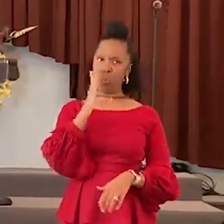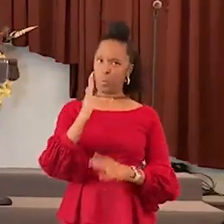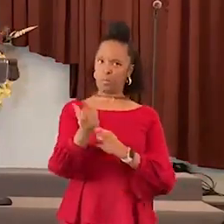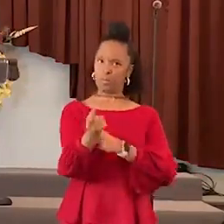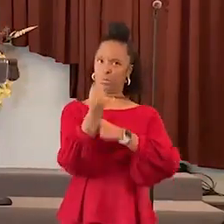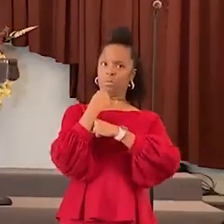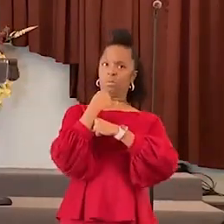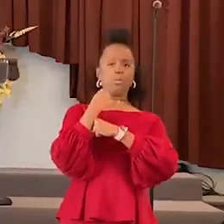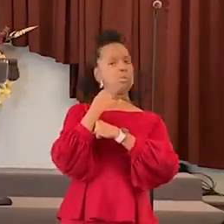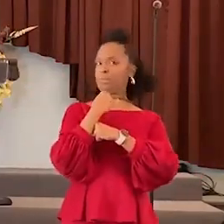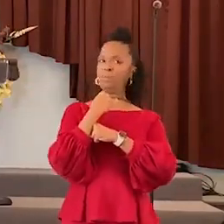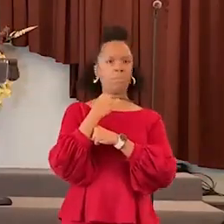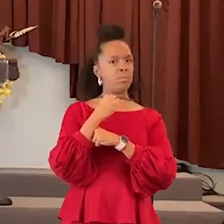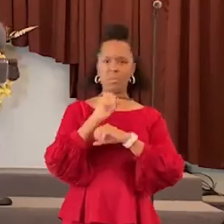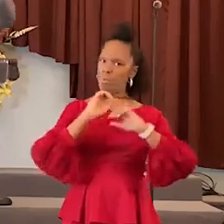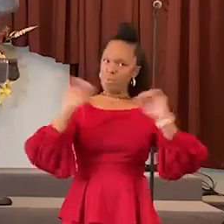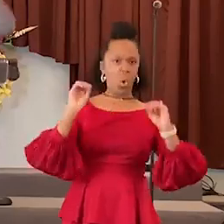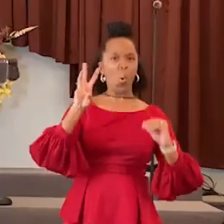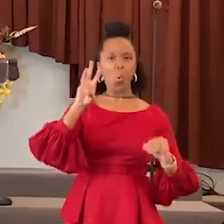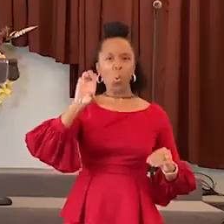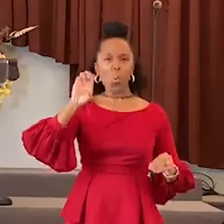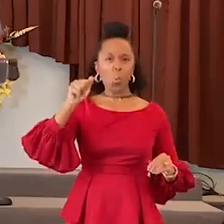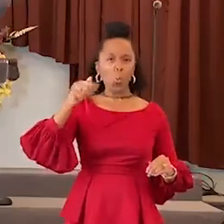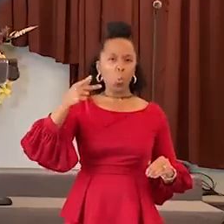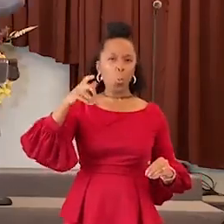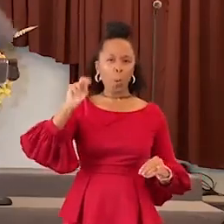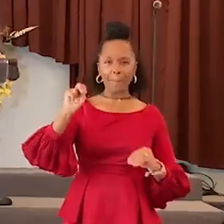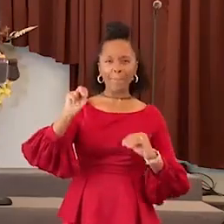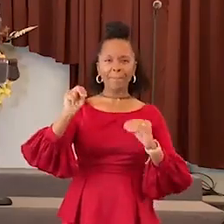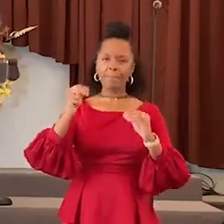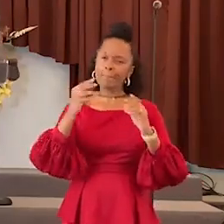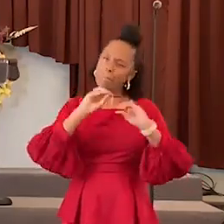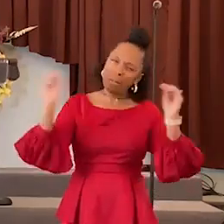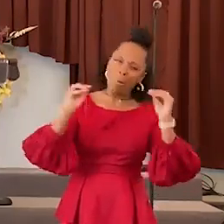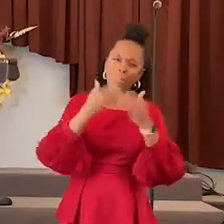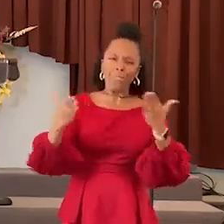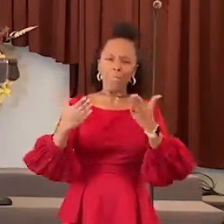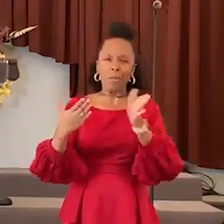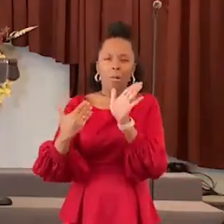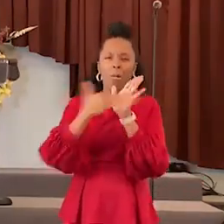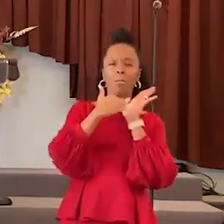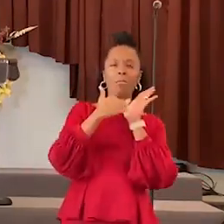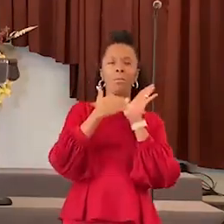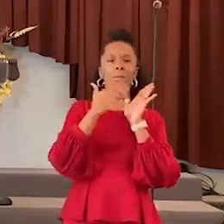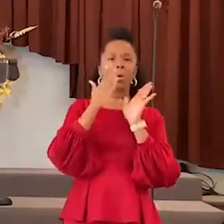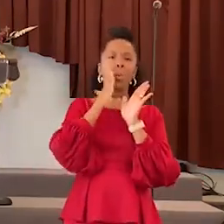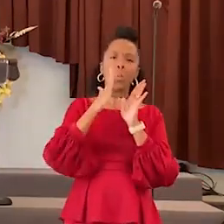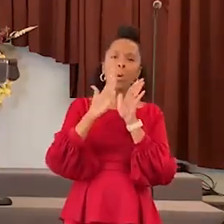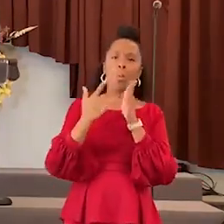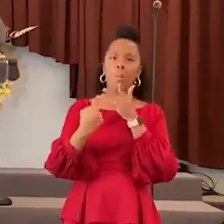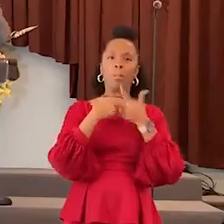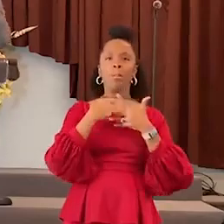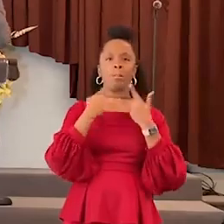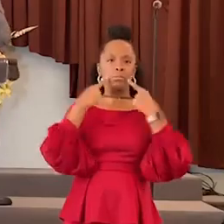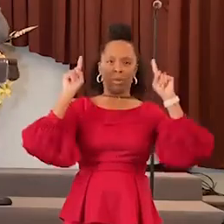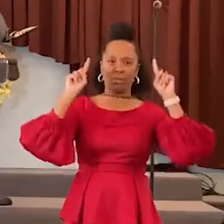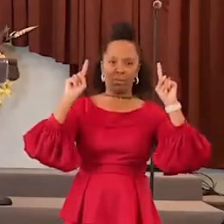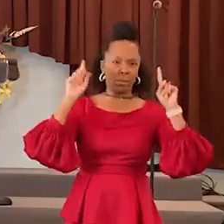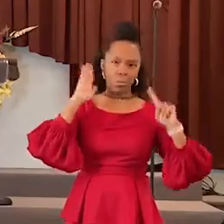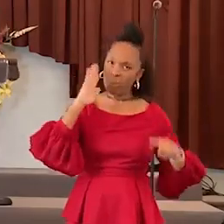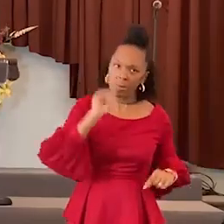because no weapon formed against me shall prosper. But I want to tell